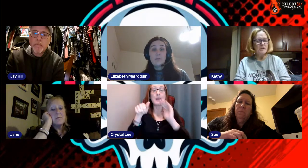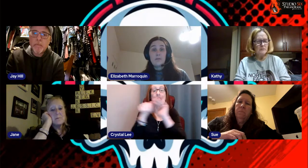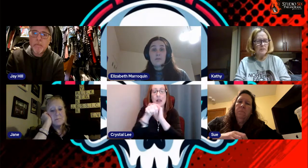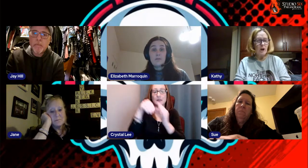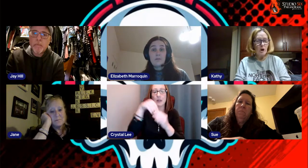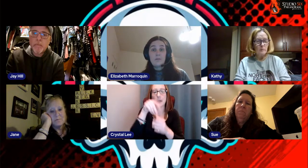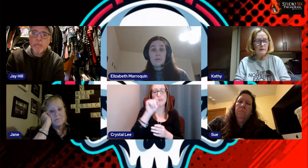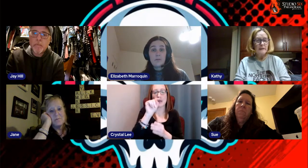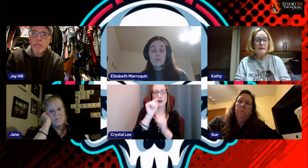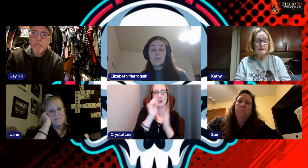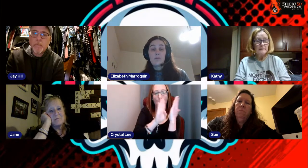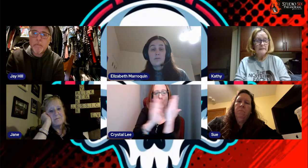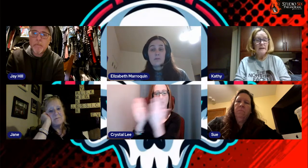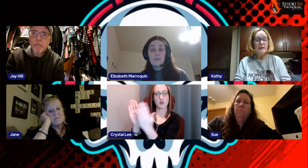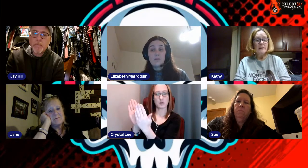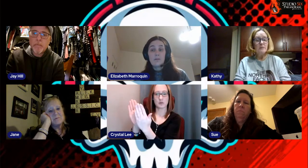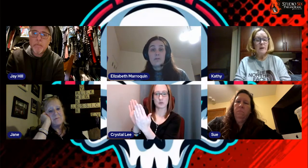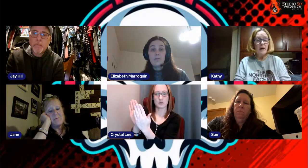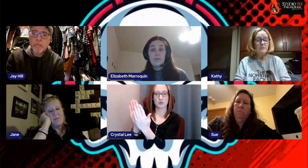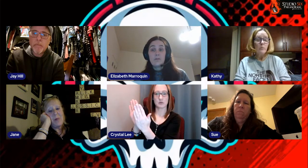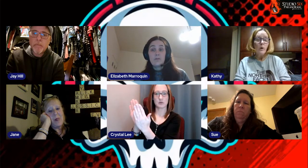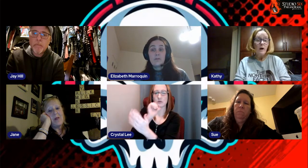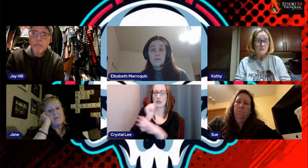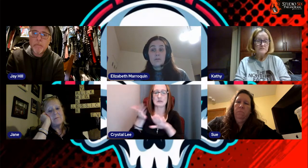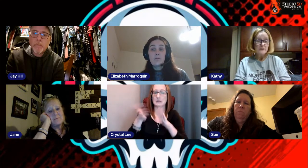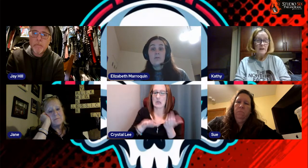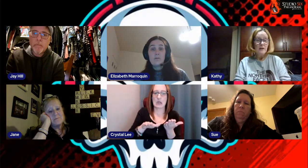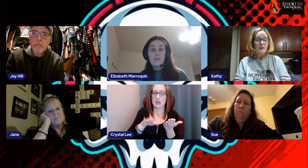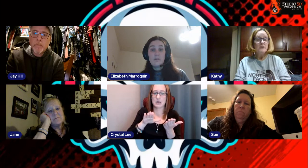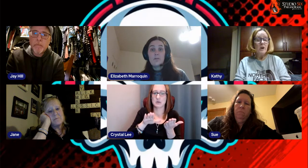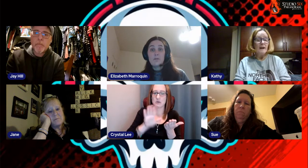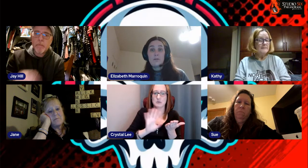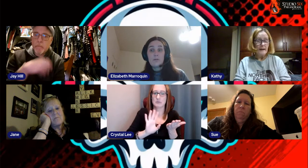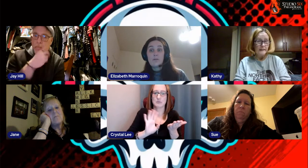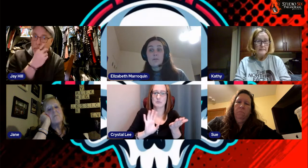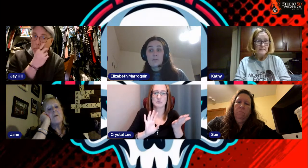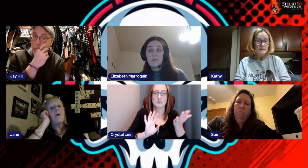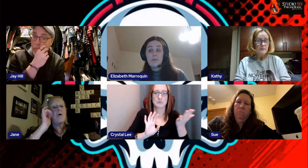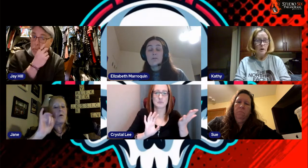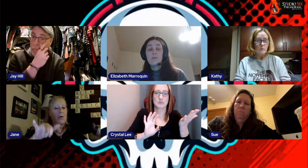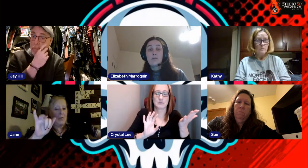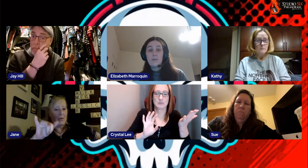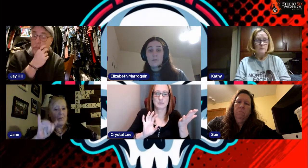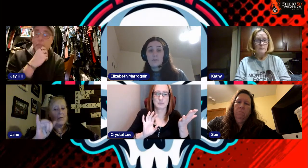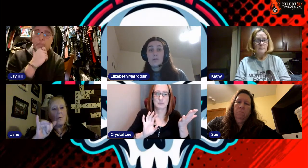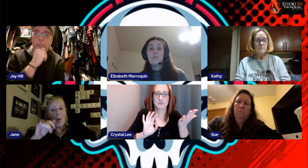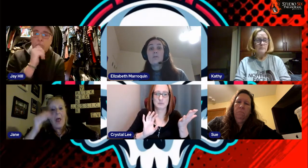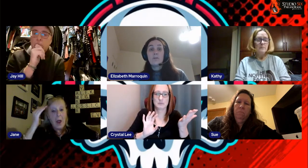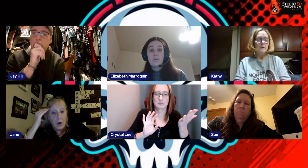in general, the army hid in the bathroom wall, not dead. No.